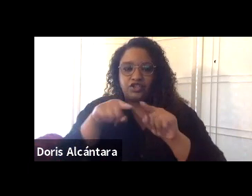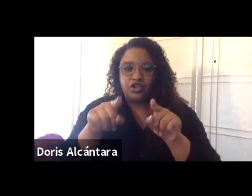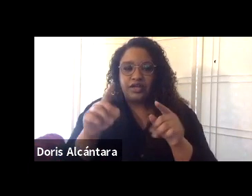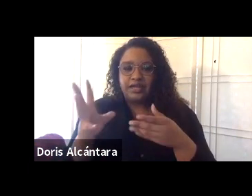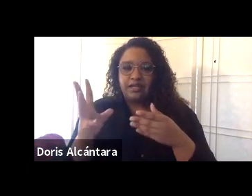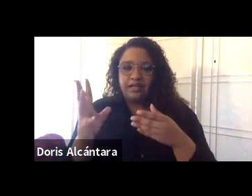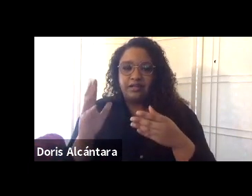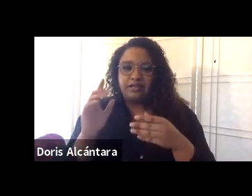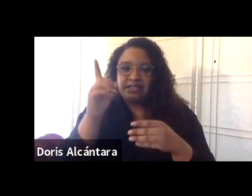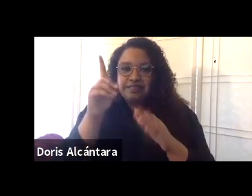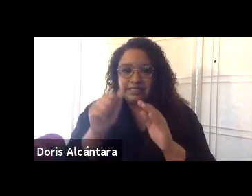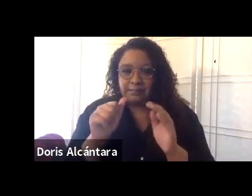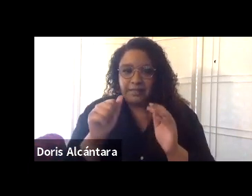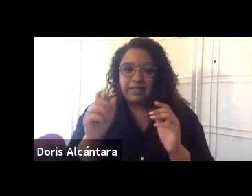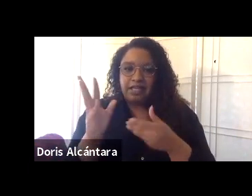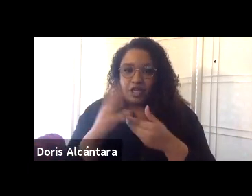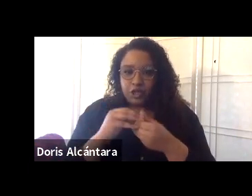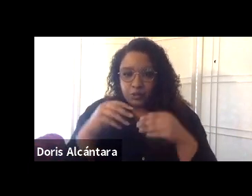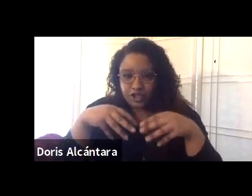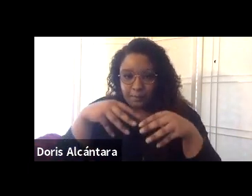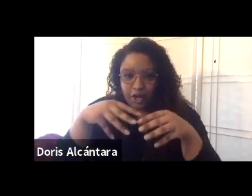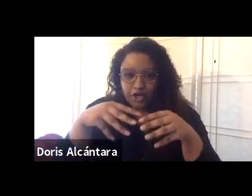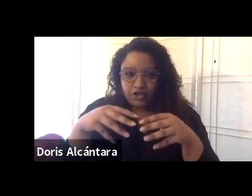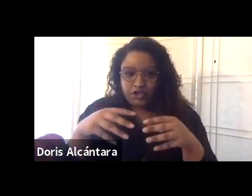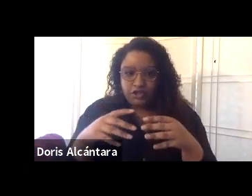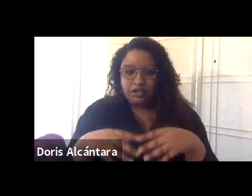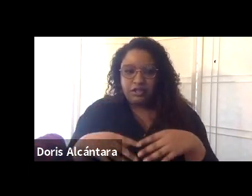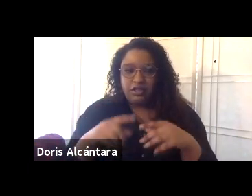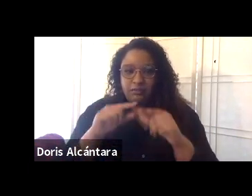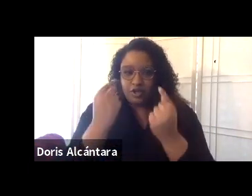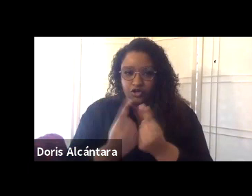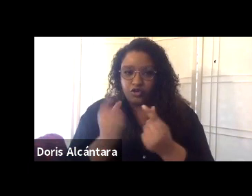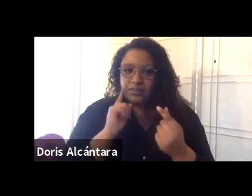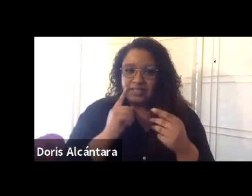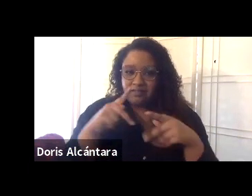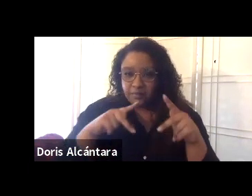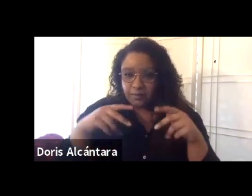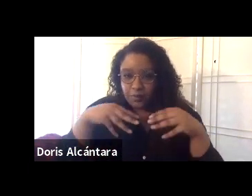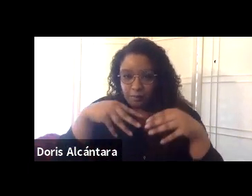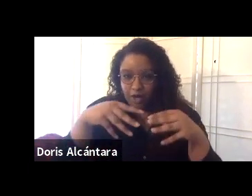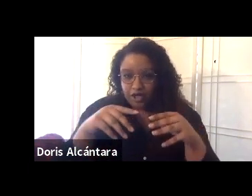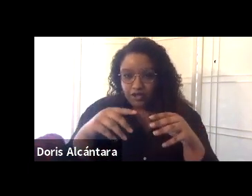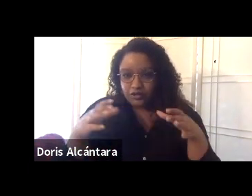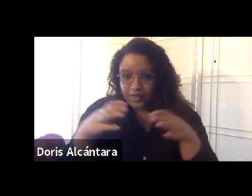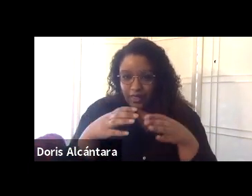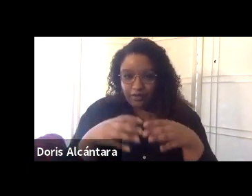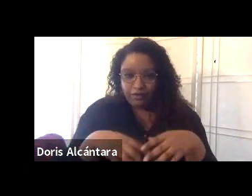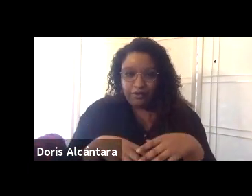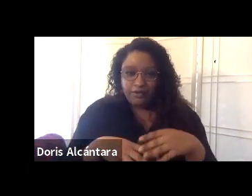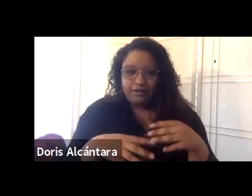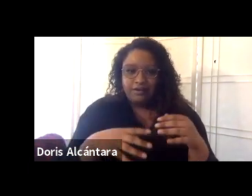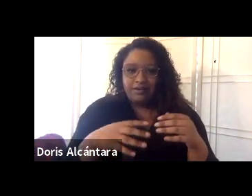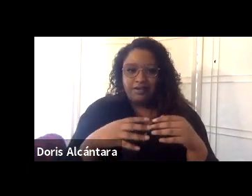And there's another picture that I haven't shown, but I did have an opportunity to attend disability